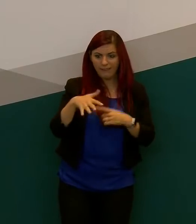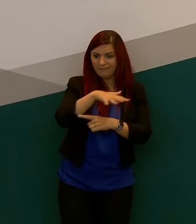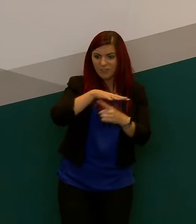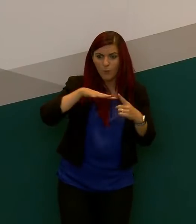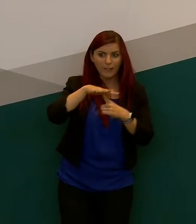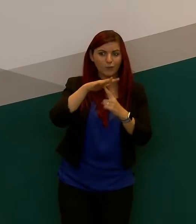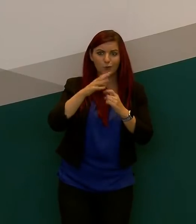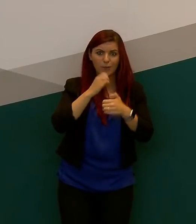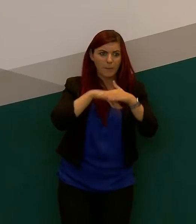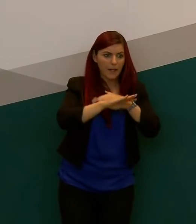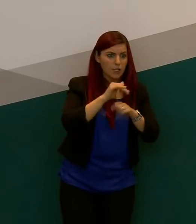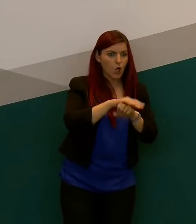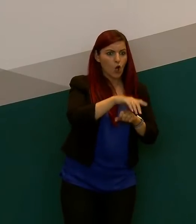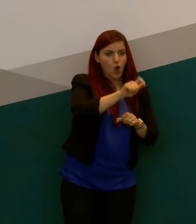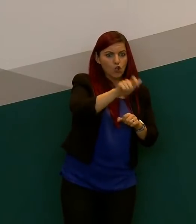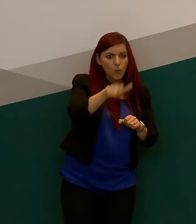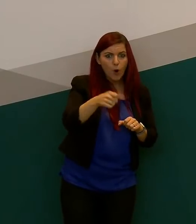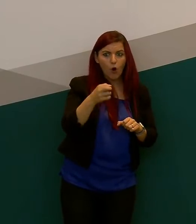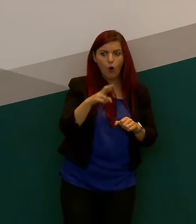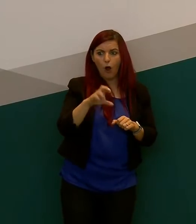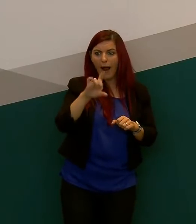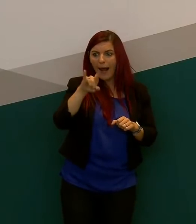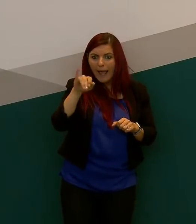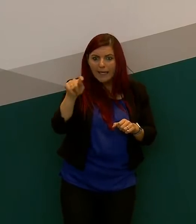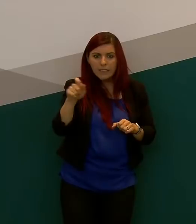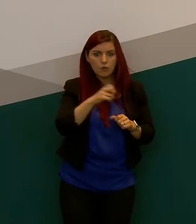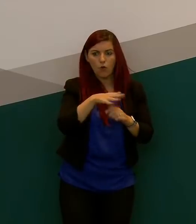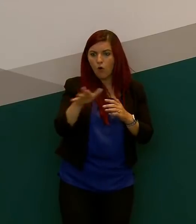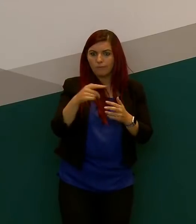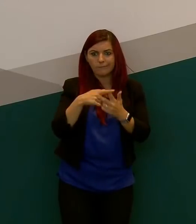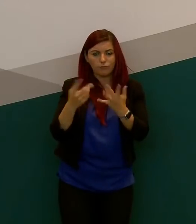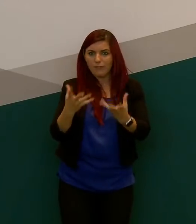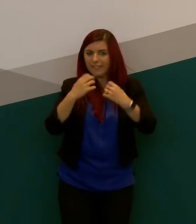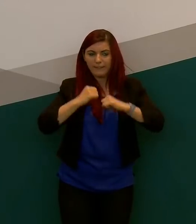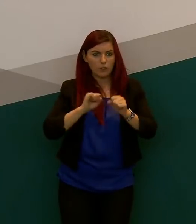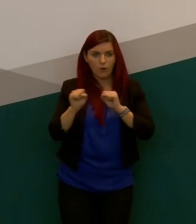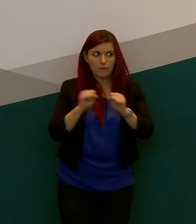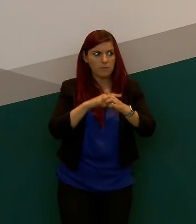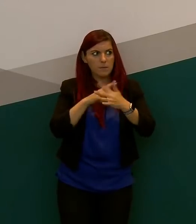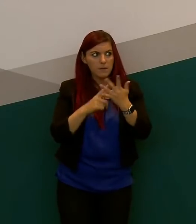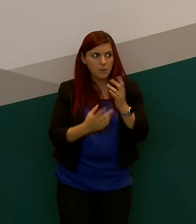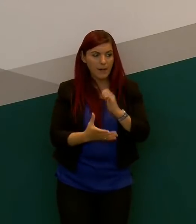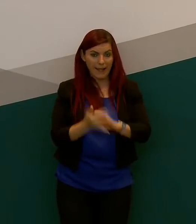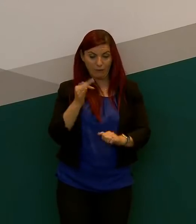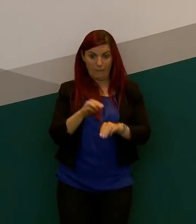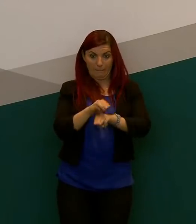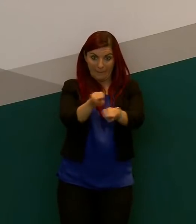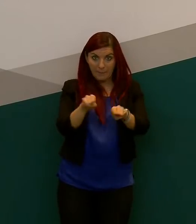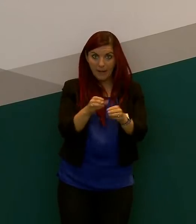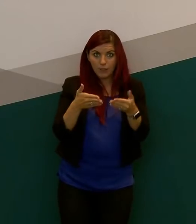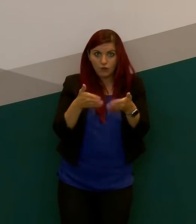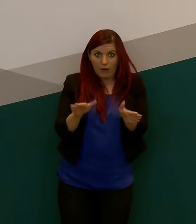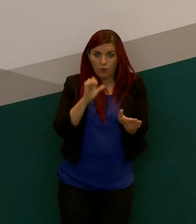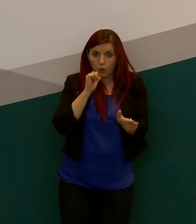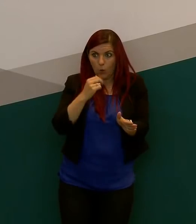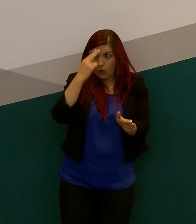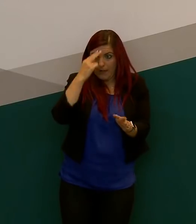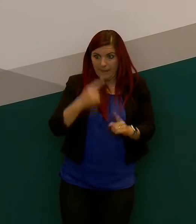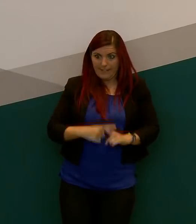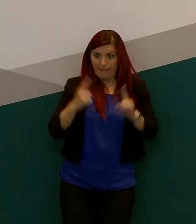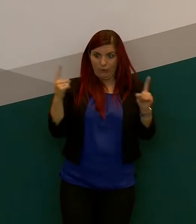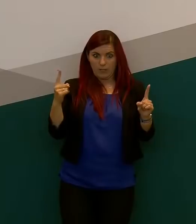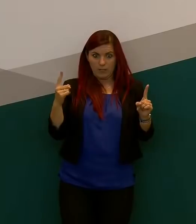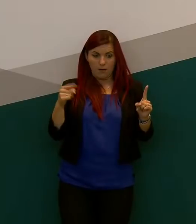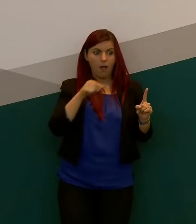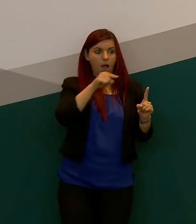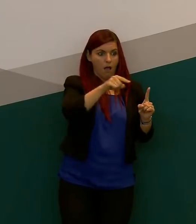clients or whatever, or receiving services, are safe. In the first instance, if the public don't understand the difference between the kind of